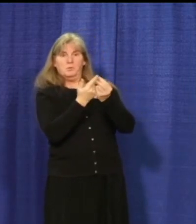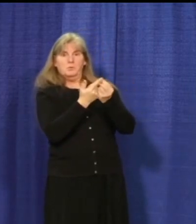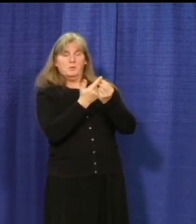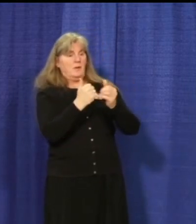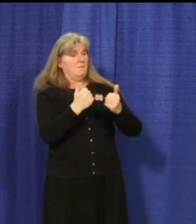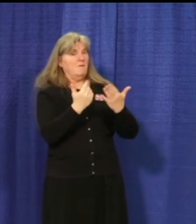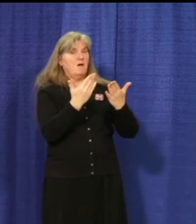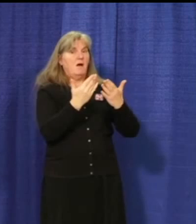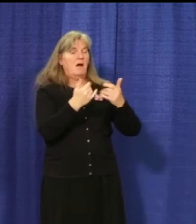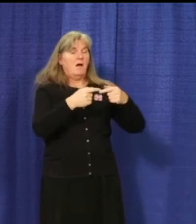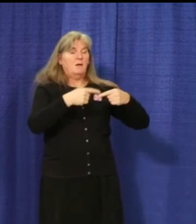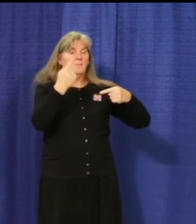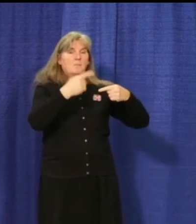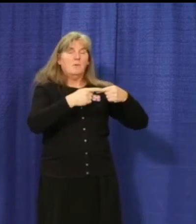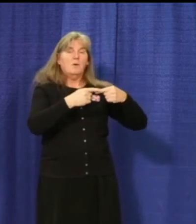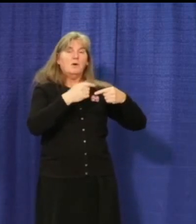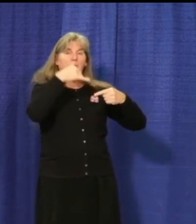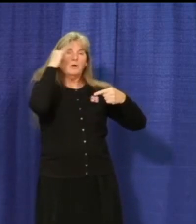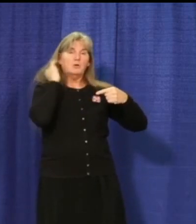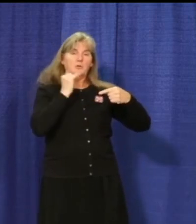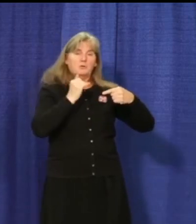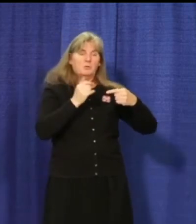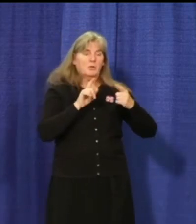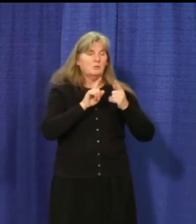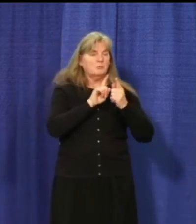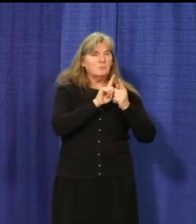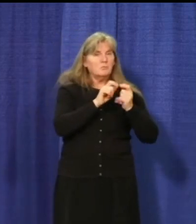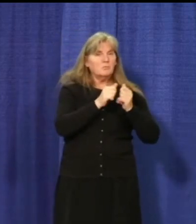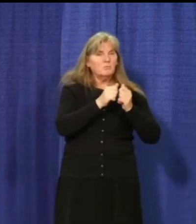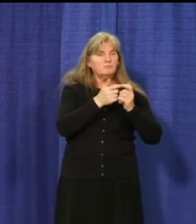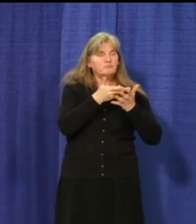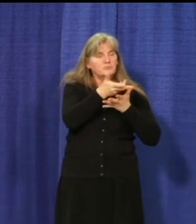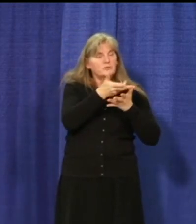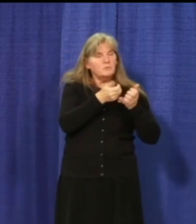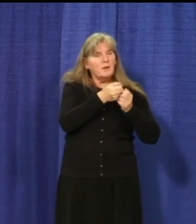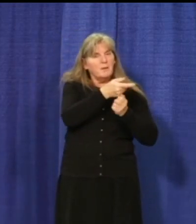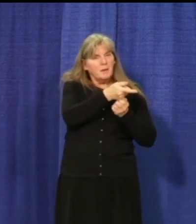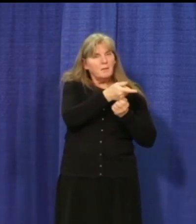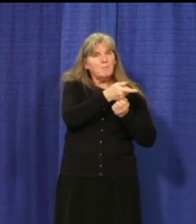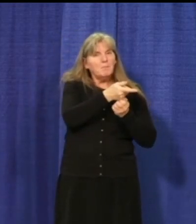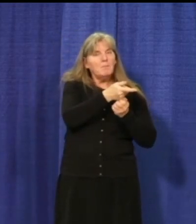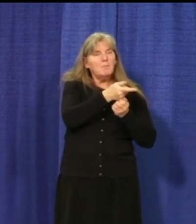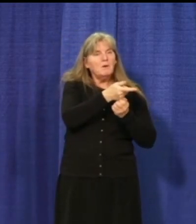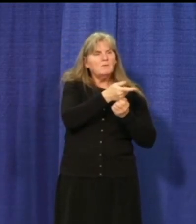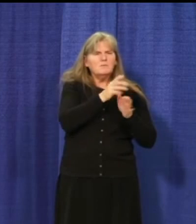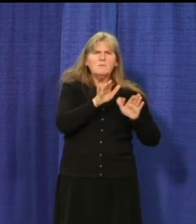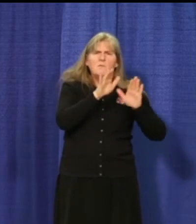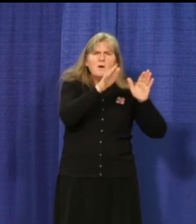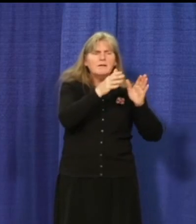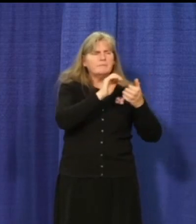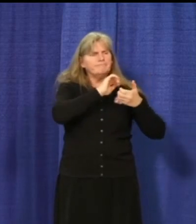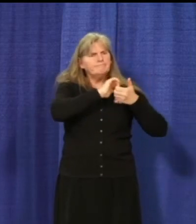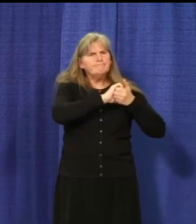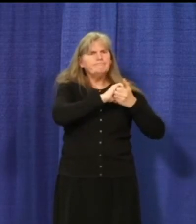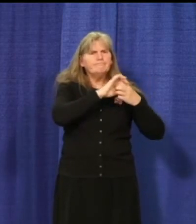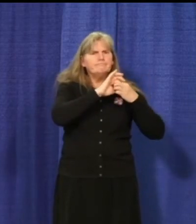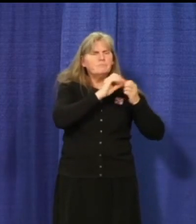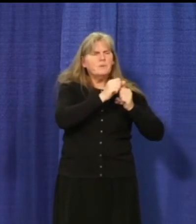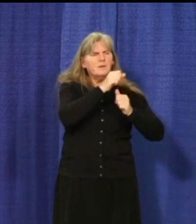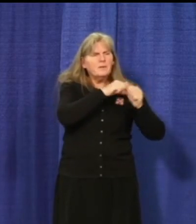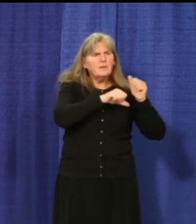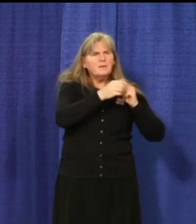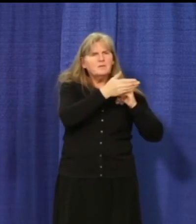And we are working with Chief Charlie to talk about this, which is great. And what we hear